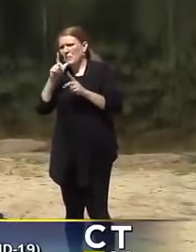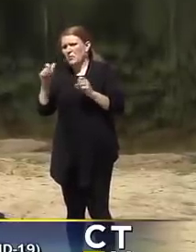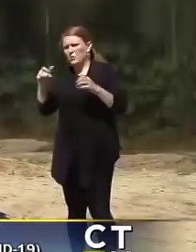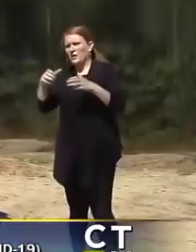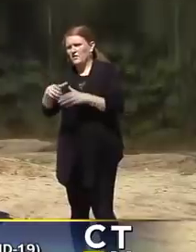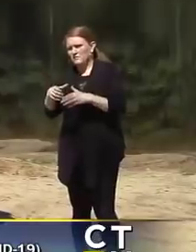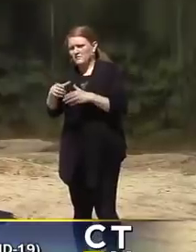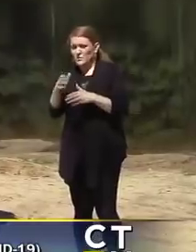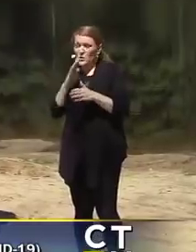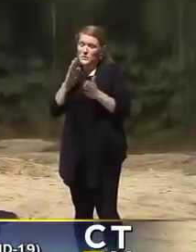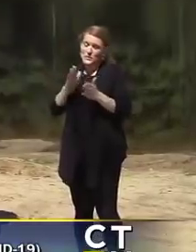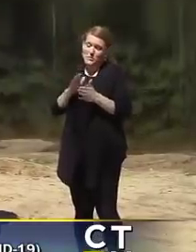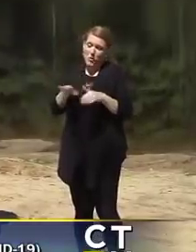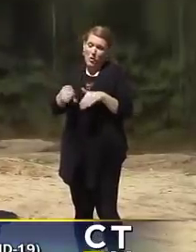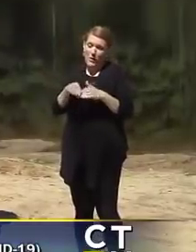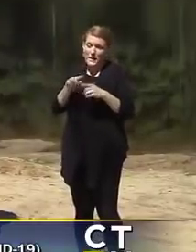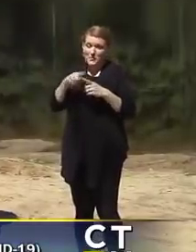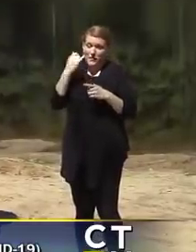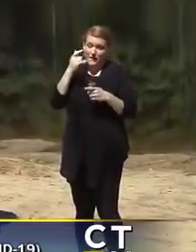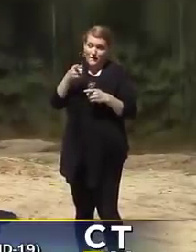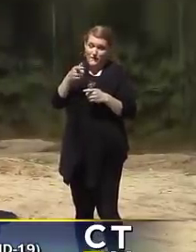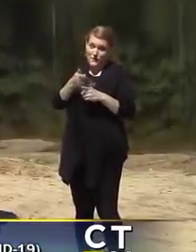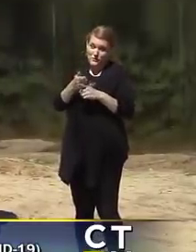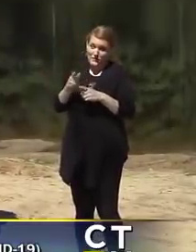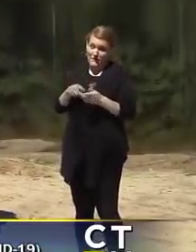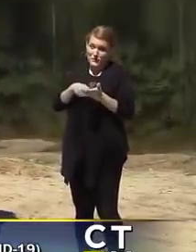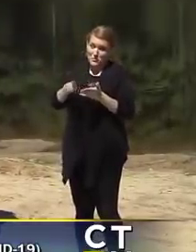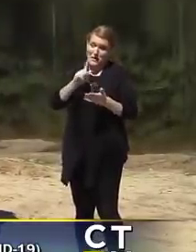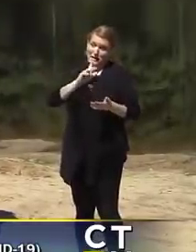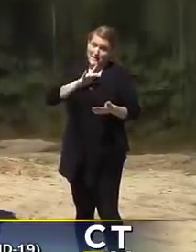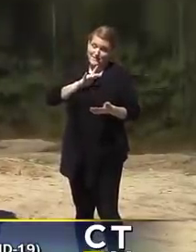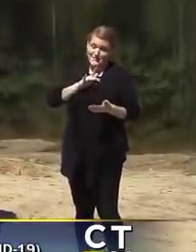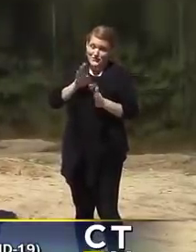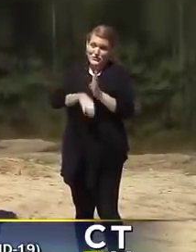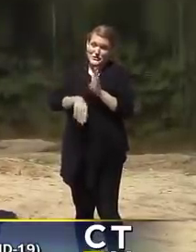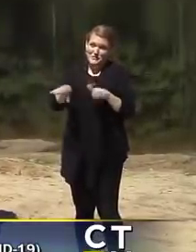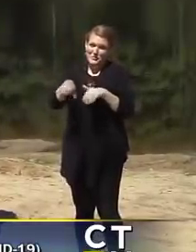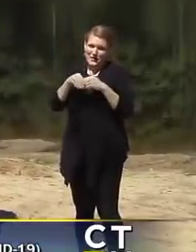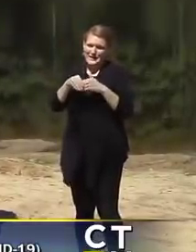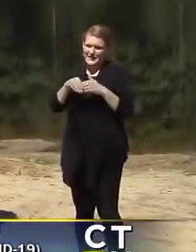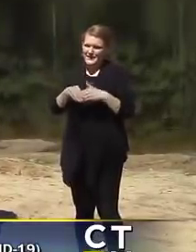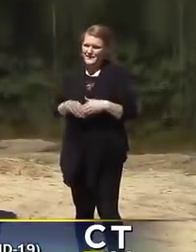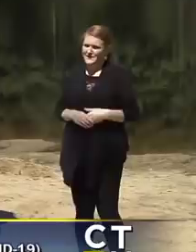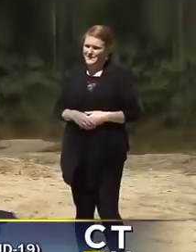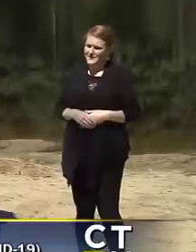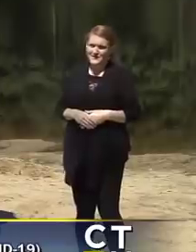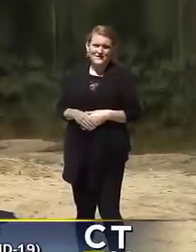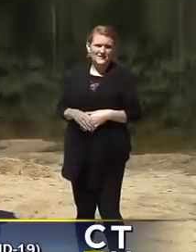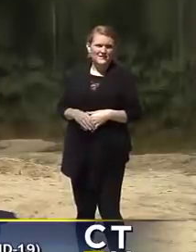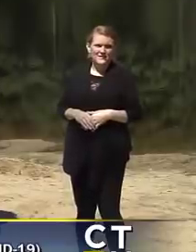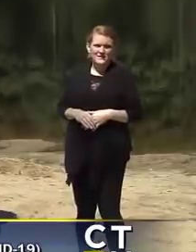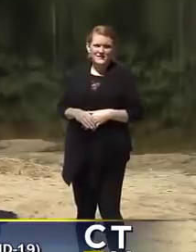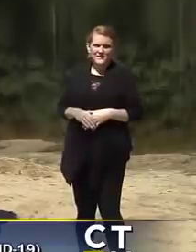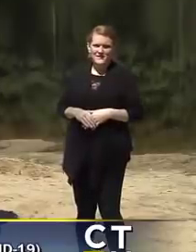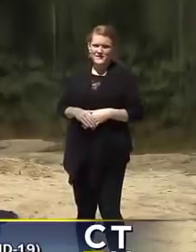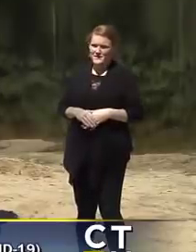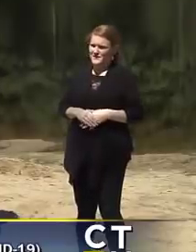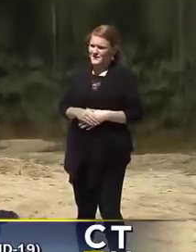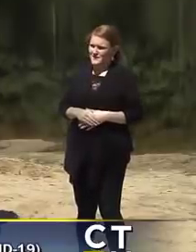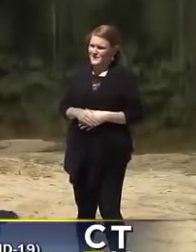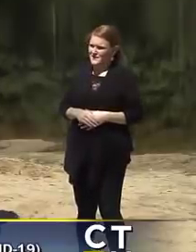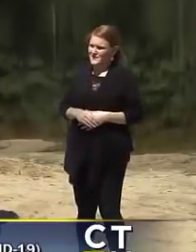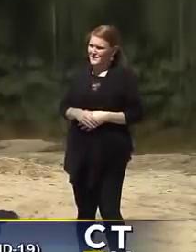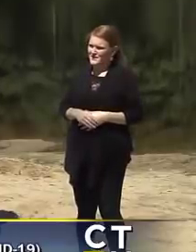But that number will go up, assuming COVID behaves. You get any family input on that, Governor? No comment. Governor,